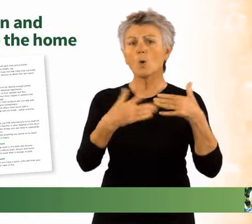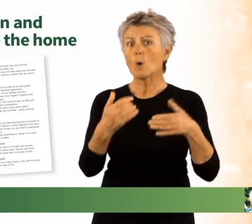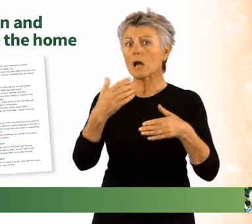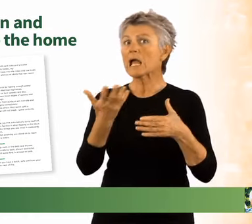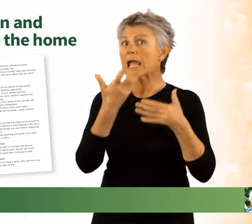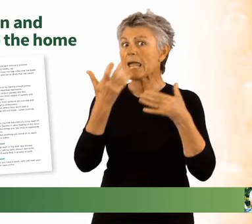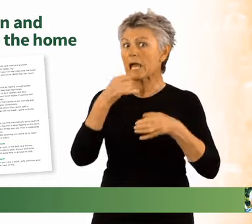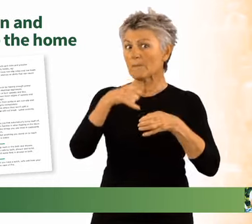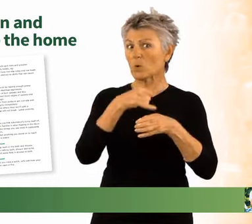poisoning.